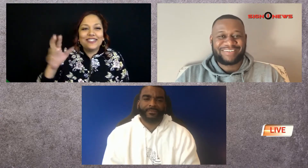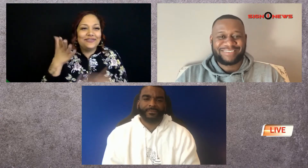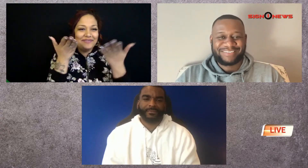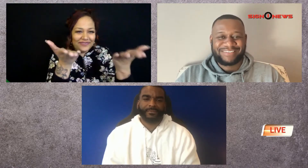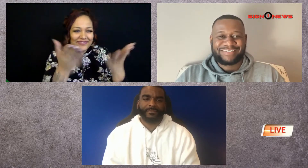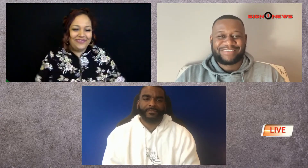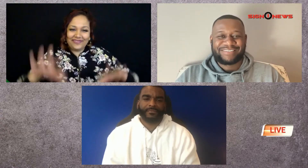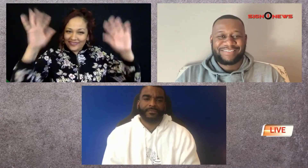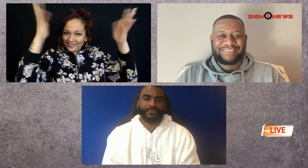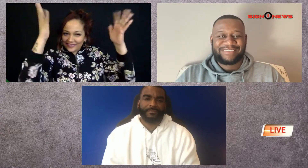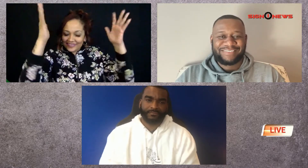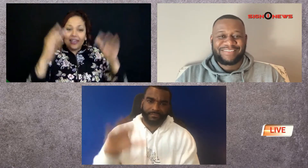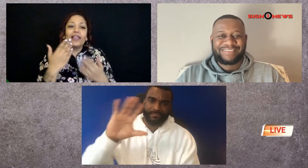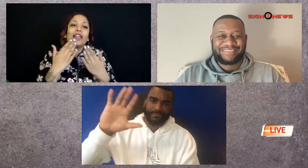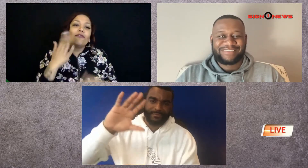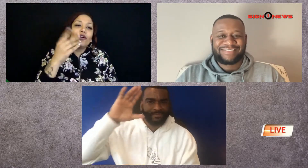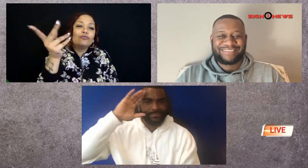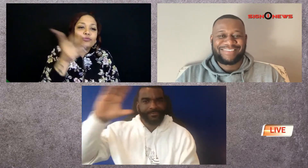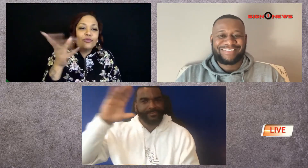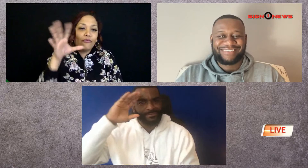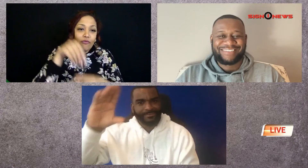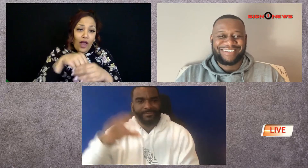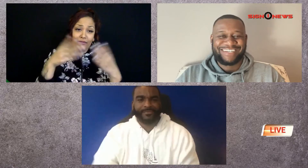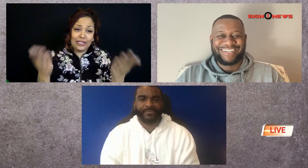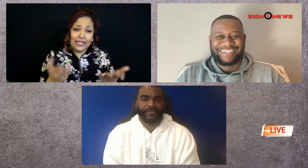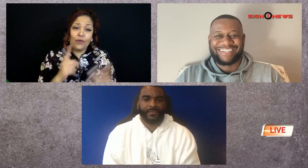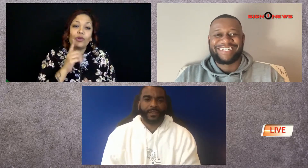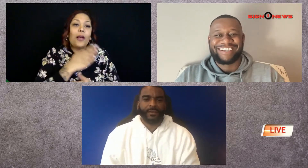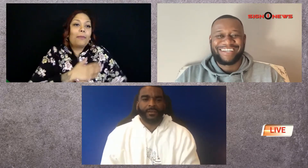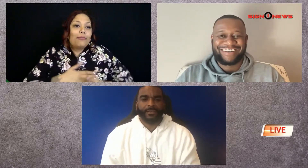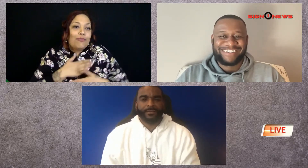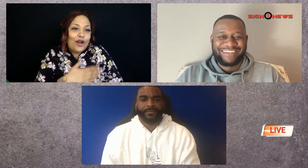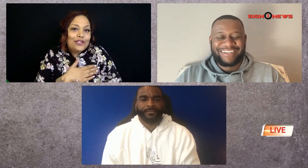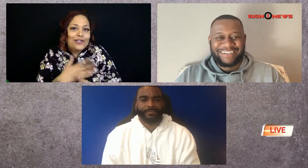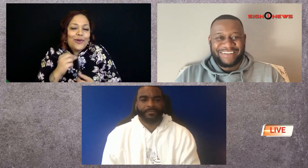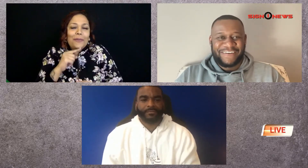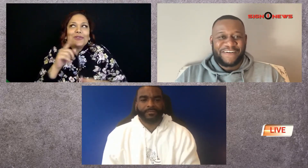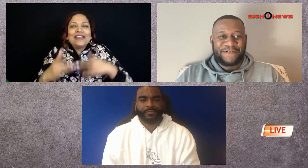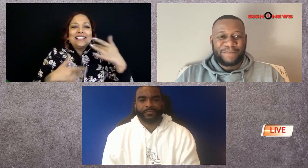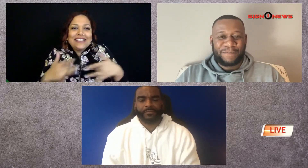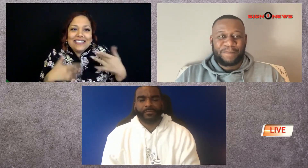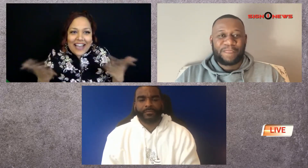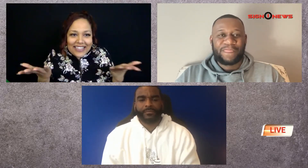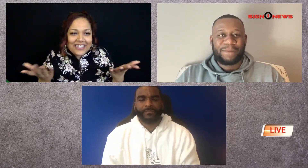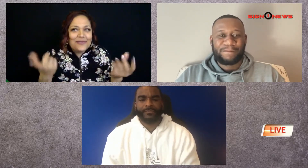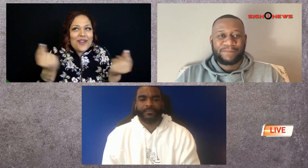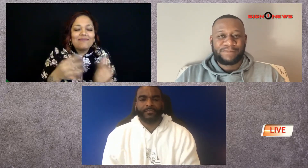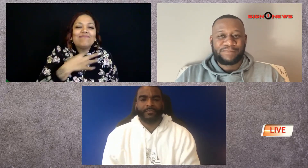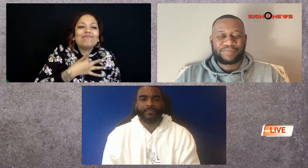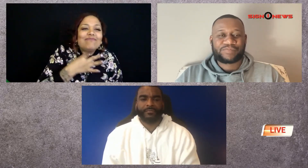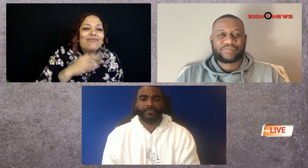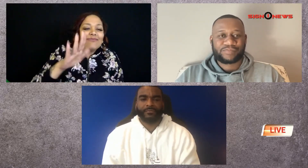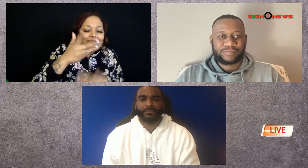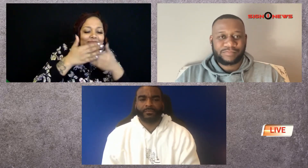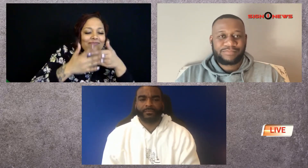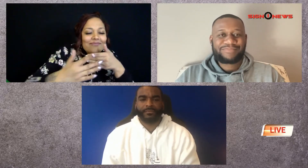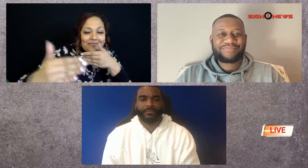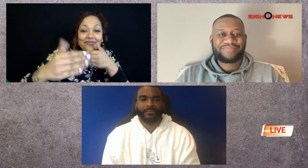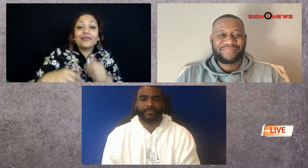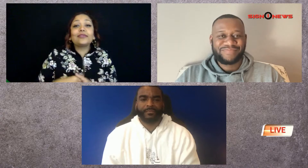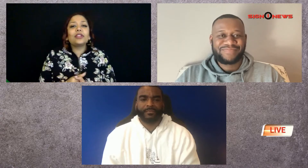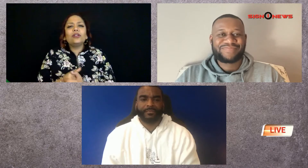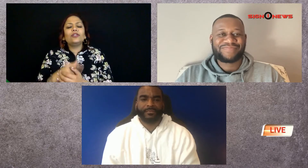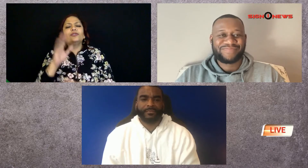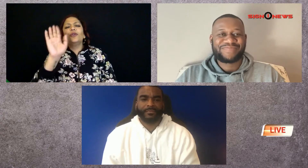Yvonne Cater Jr. Hello. Thank you both for joining us. We so appreciate this. I'm so excited